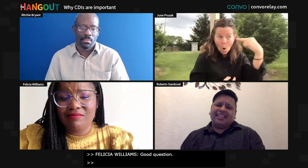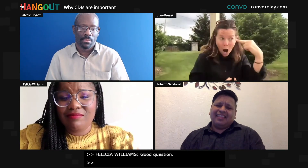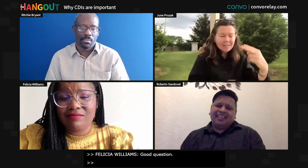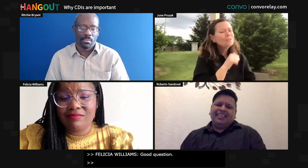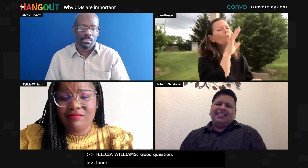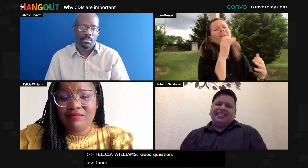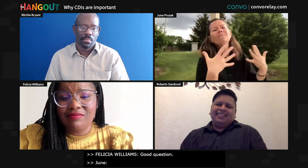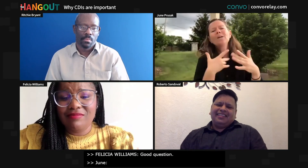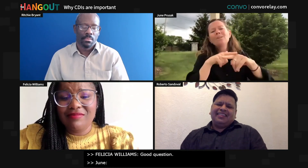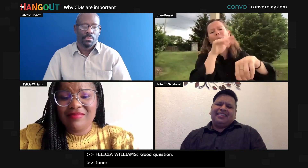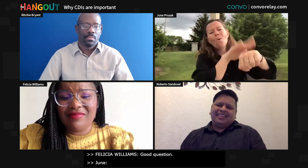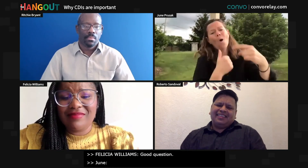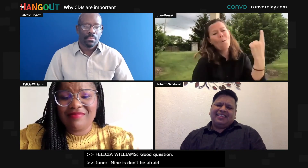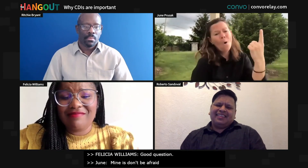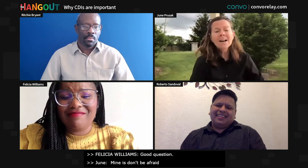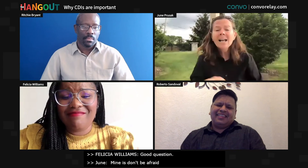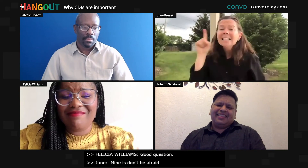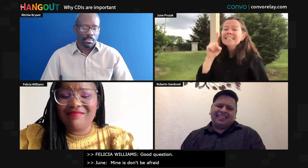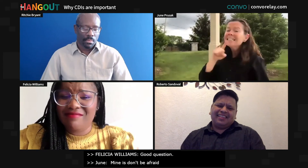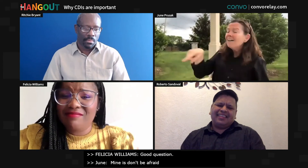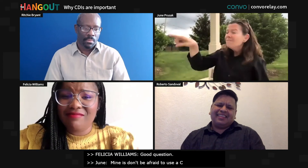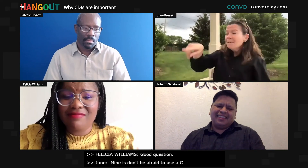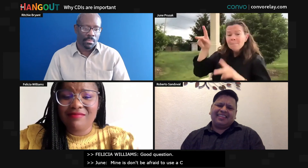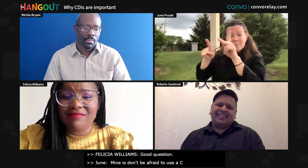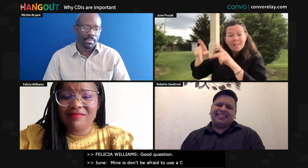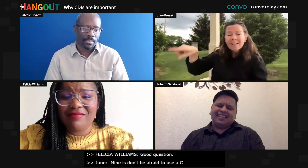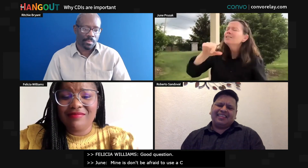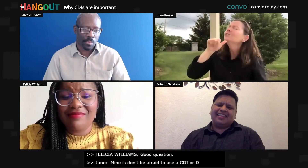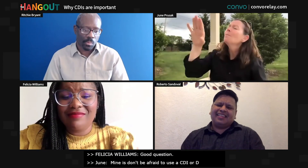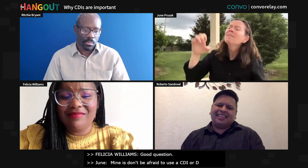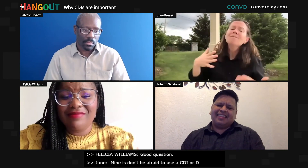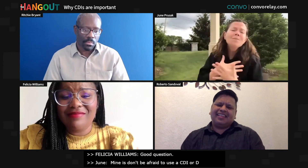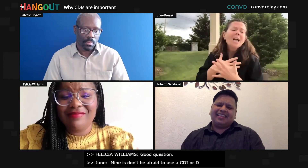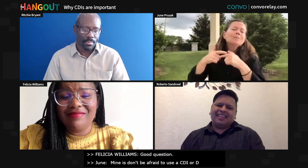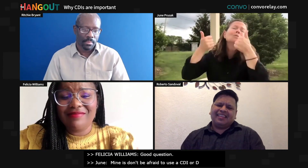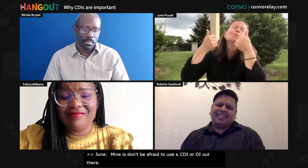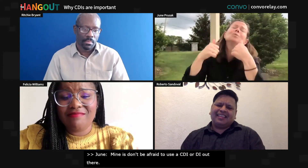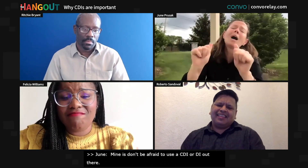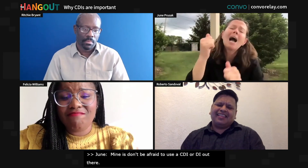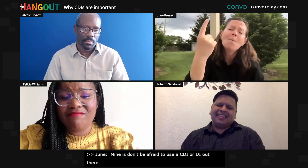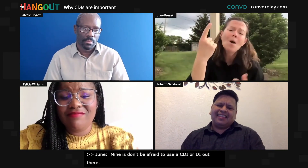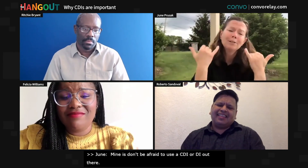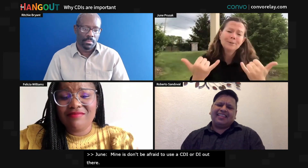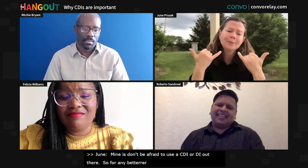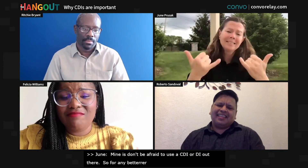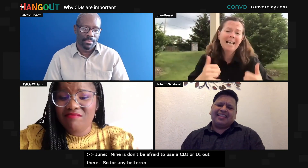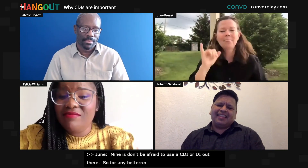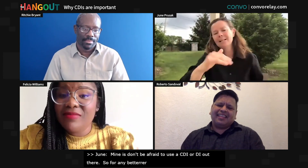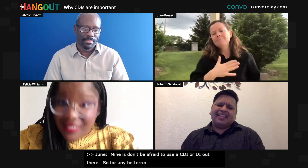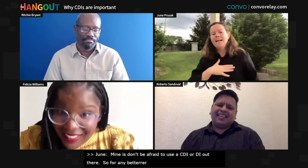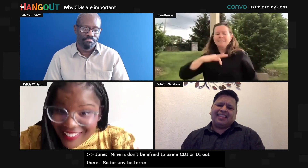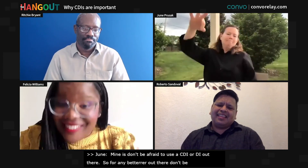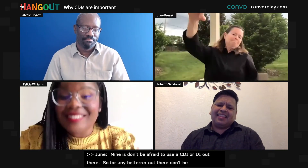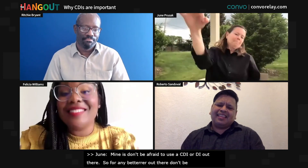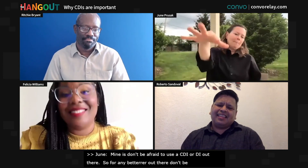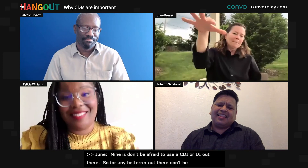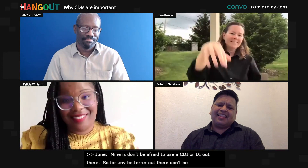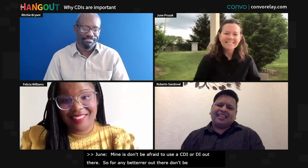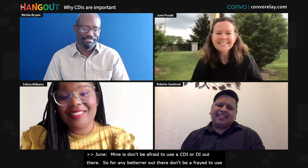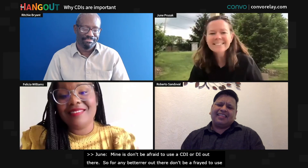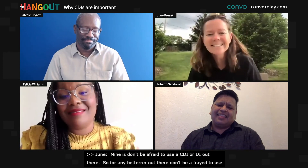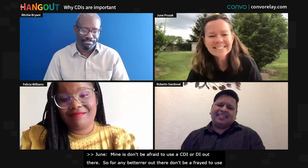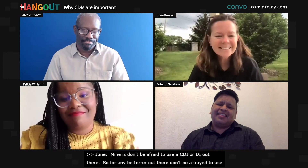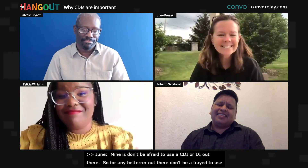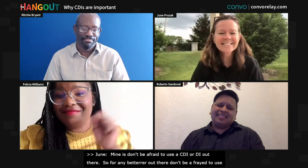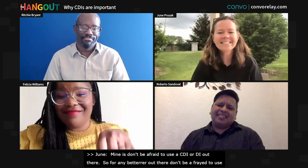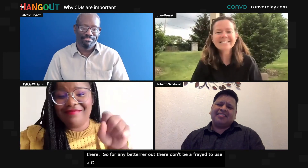a DI out there. So for any interpreter watching, don't be afraid to call a CDI or a DI. And for the deaf community, don't be afraid